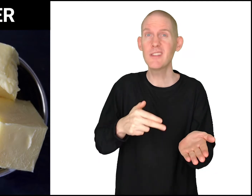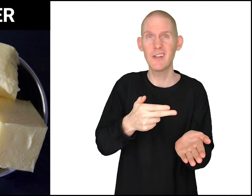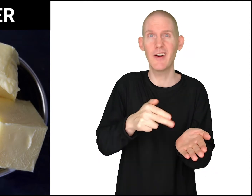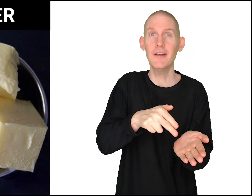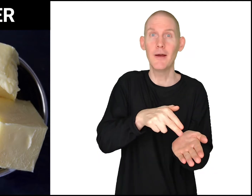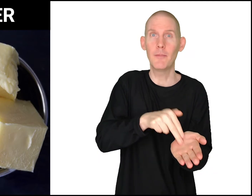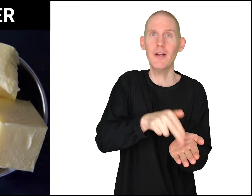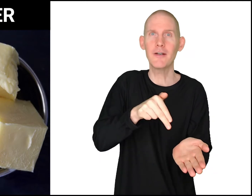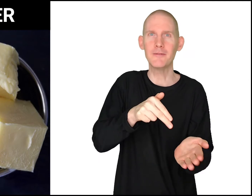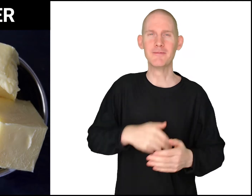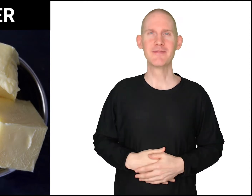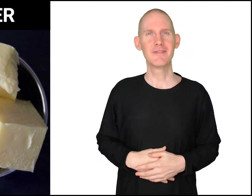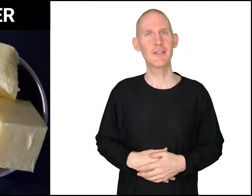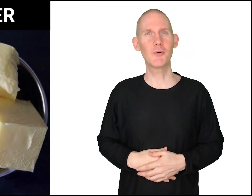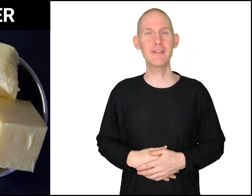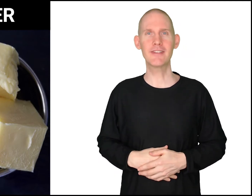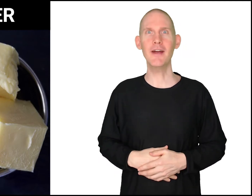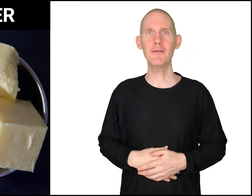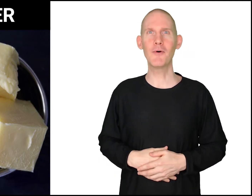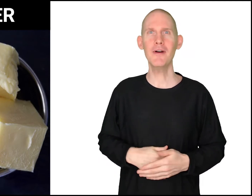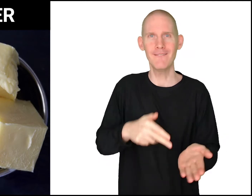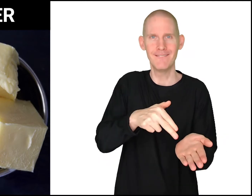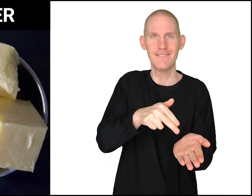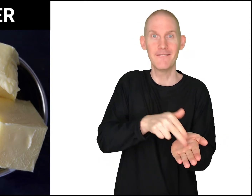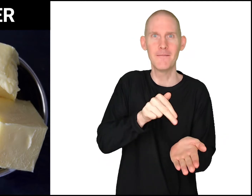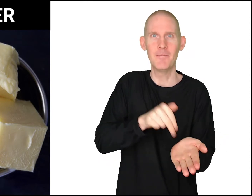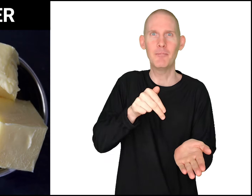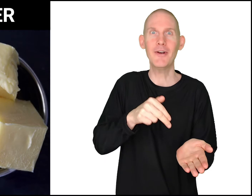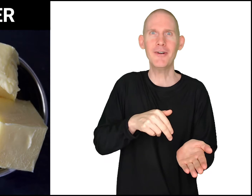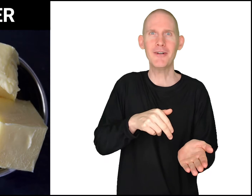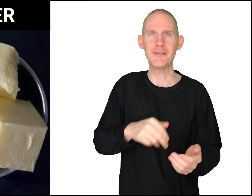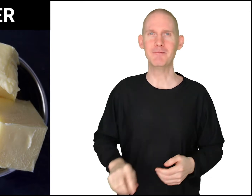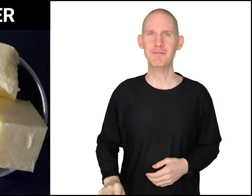twice, all right? Butter. This was the sign for butter.